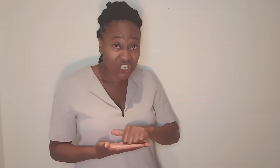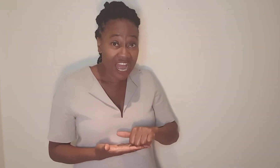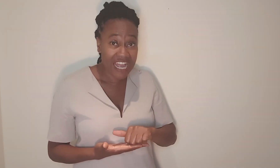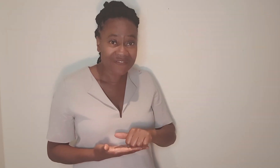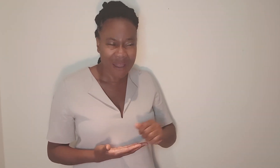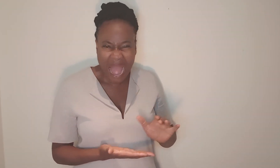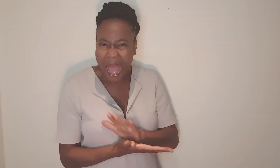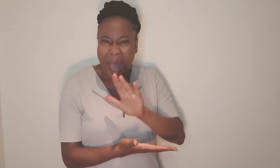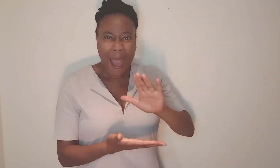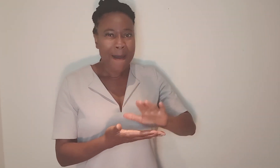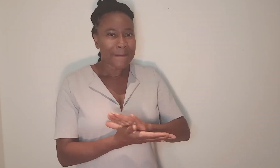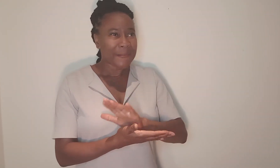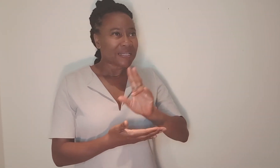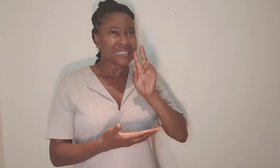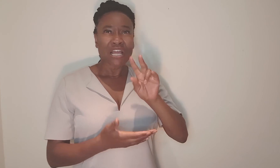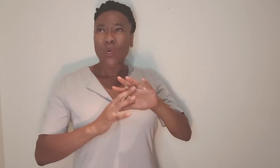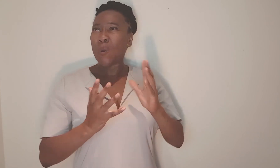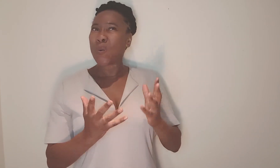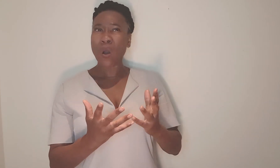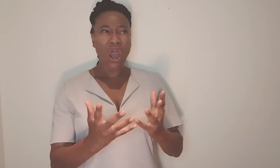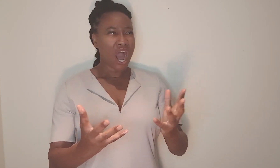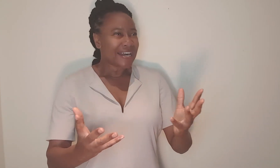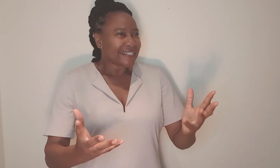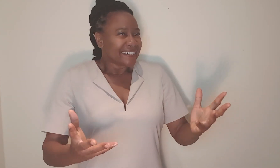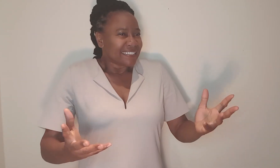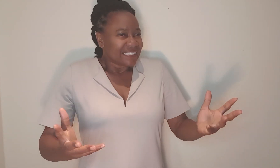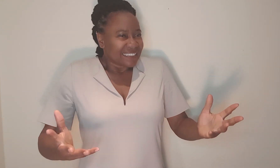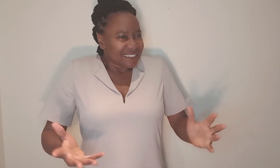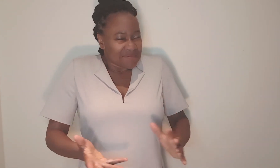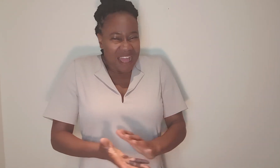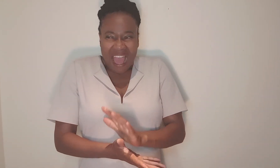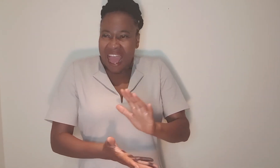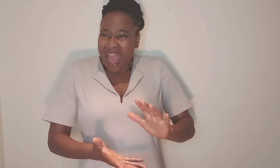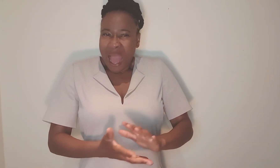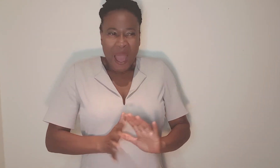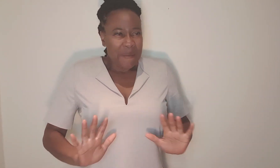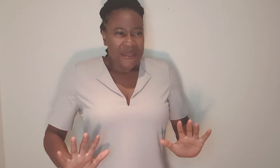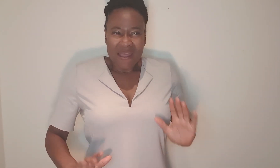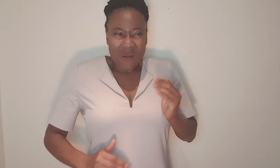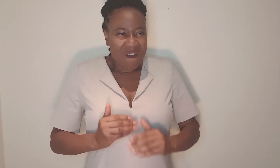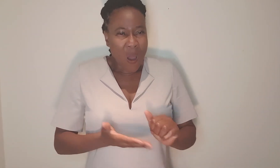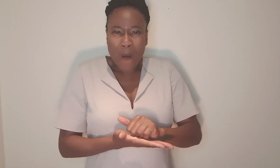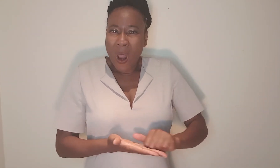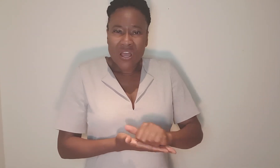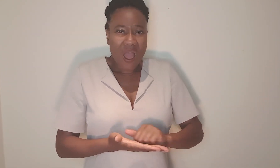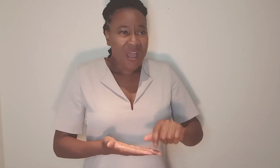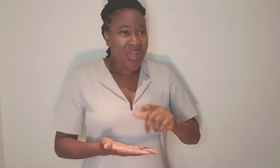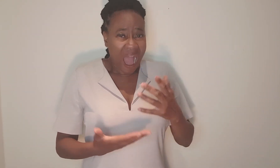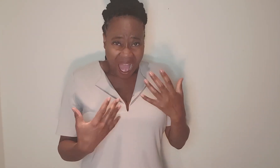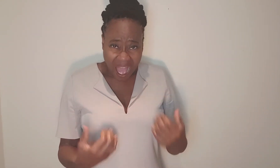right in front of my face and feeling glad. Because I've got enough. And that feels right.